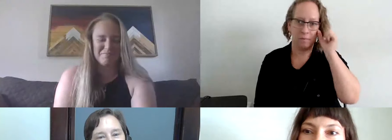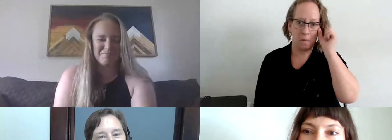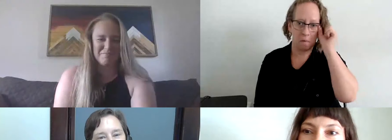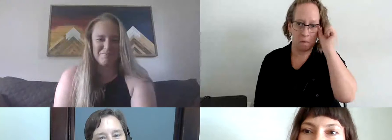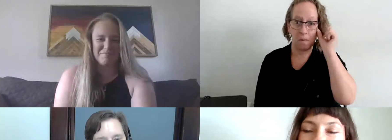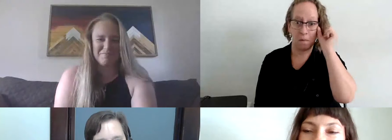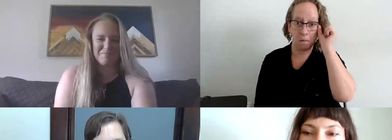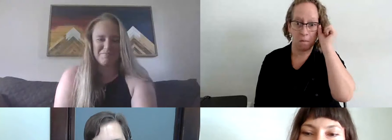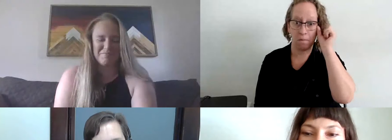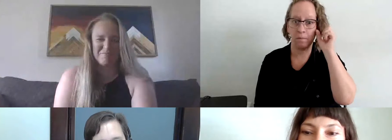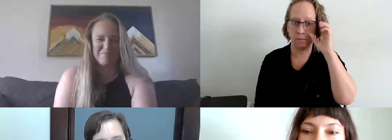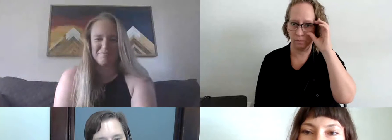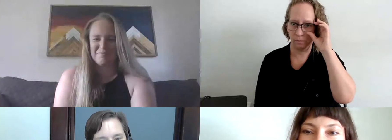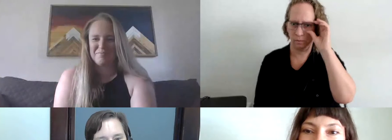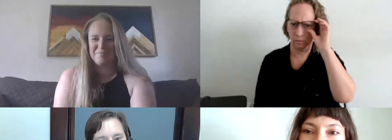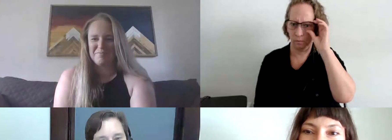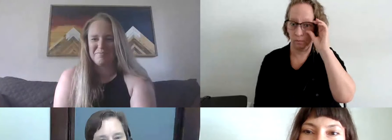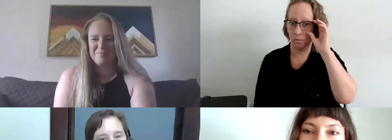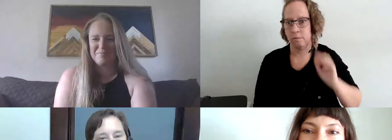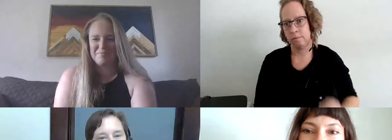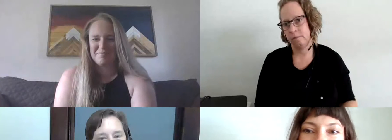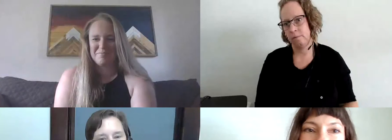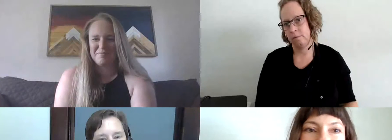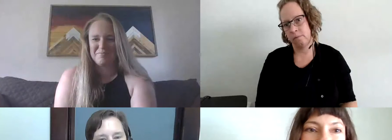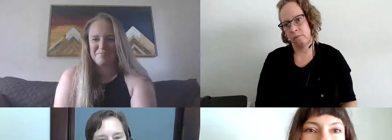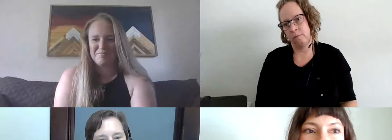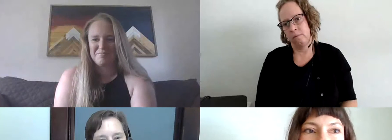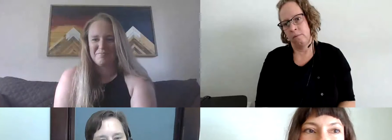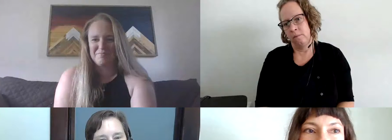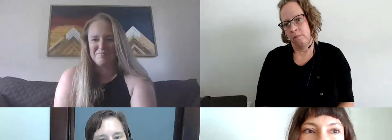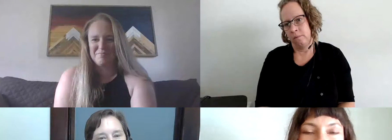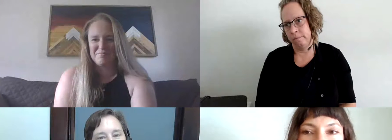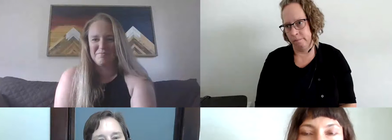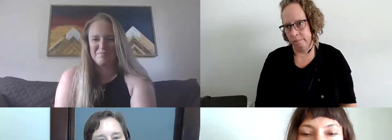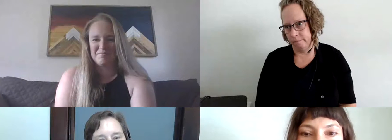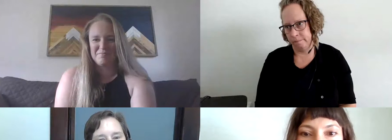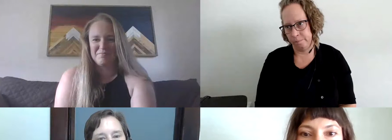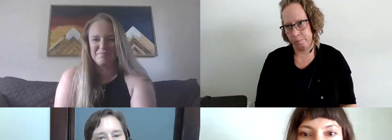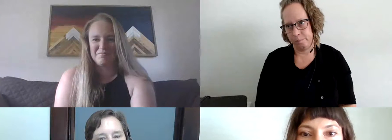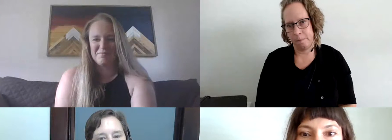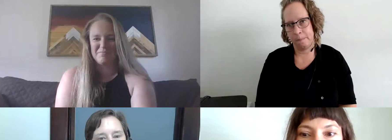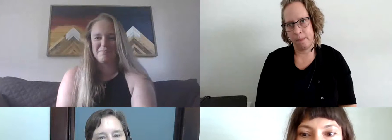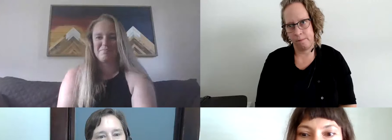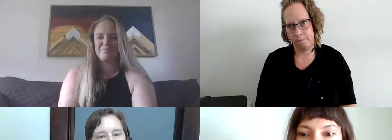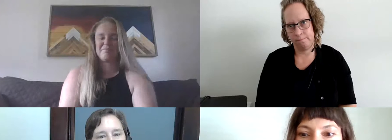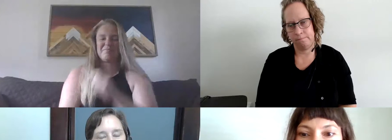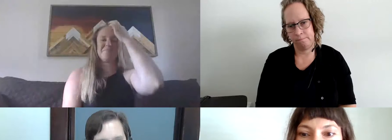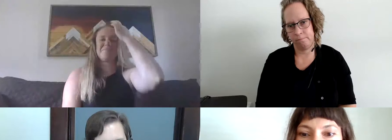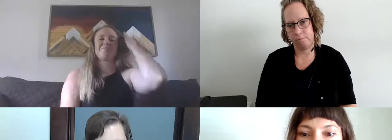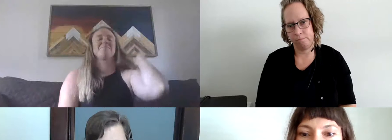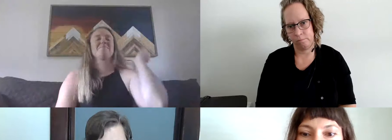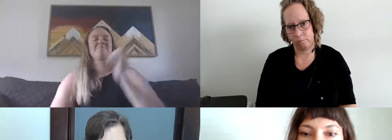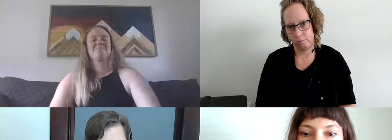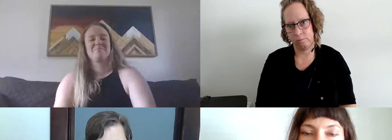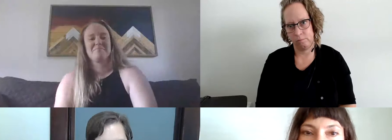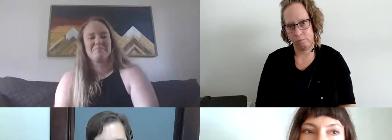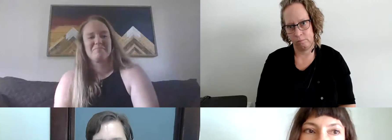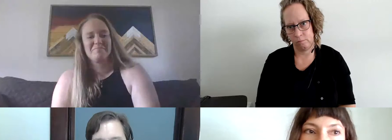Kirsten here, another good question. Thank you for asking about that. It's really important to